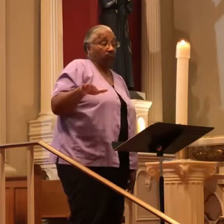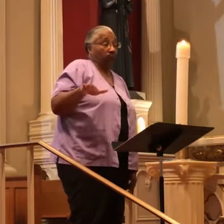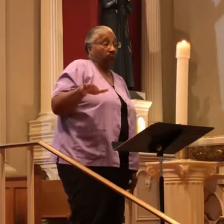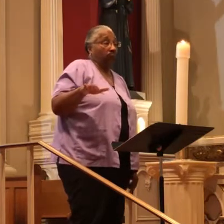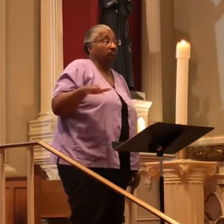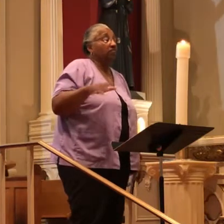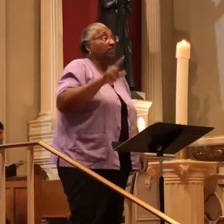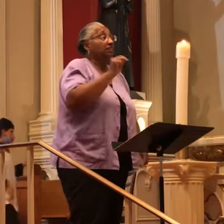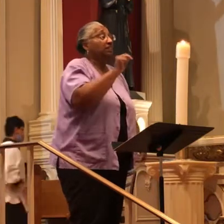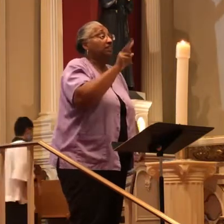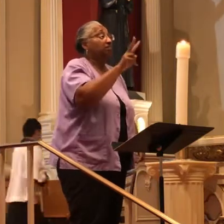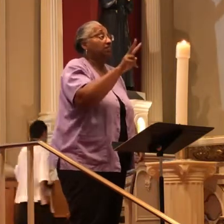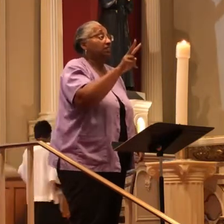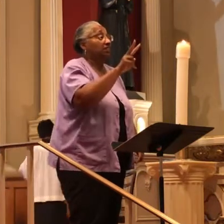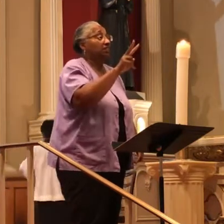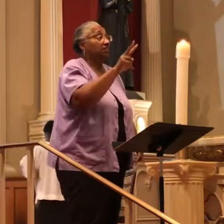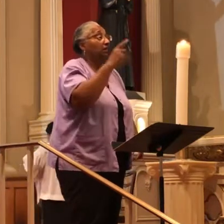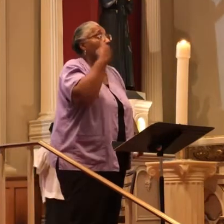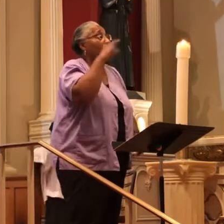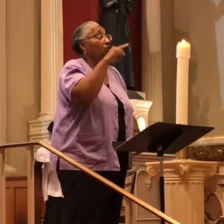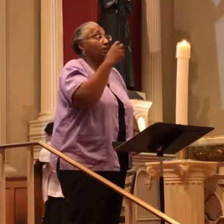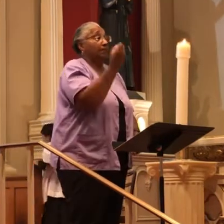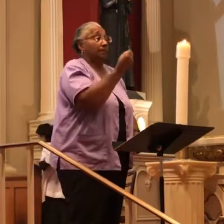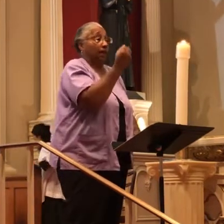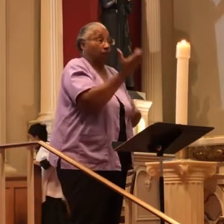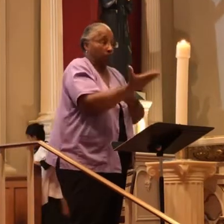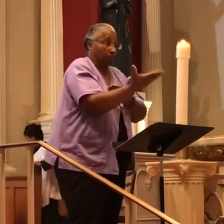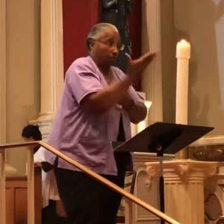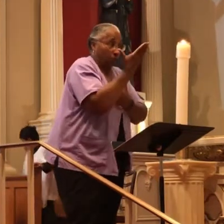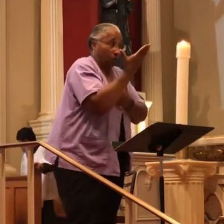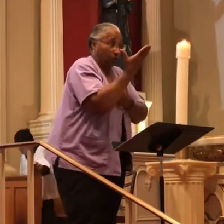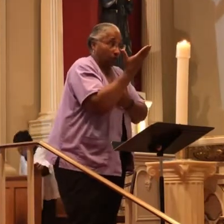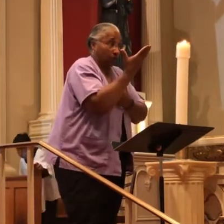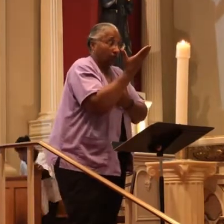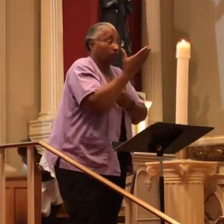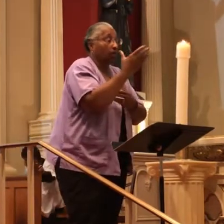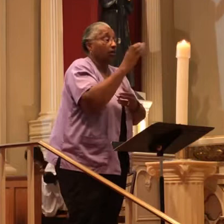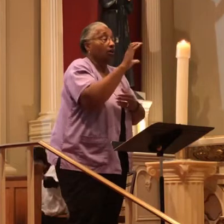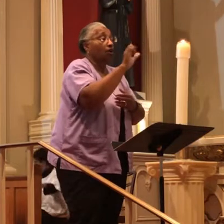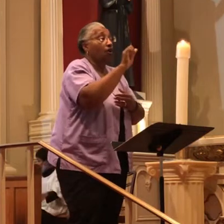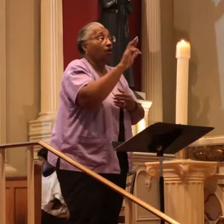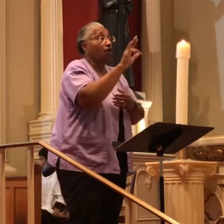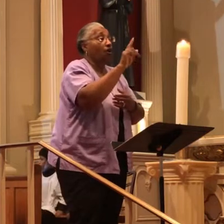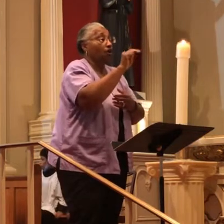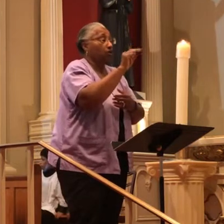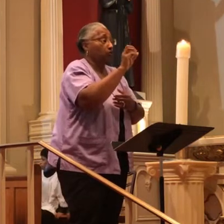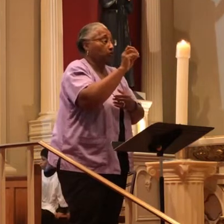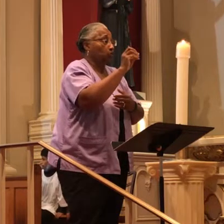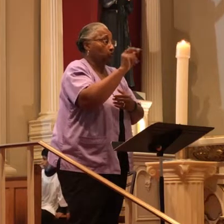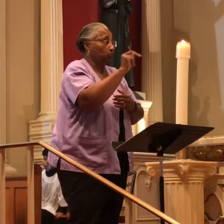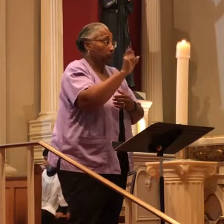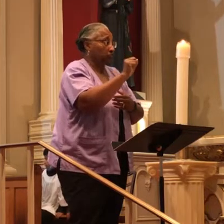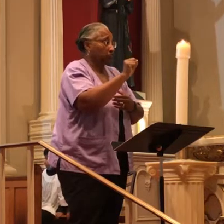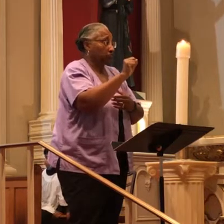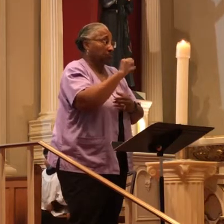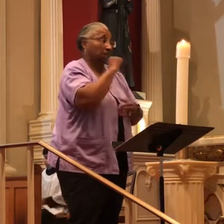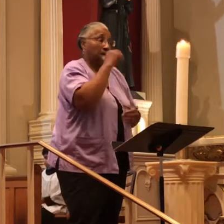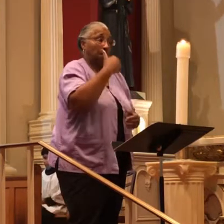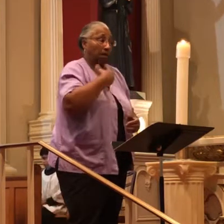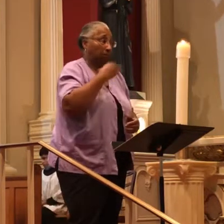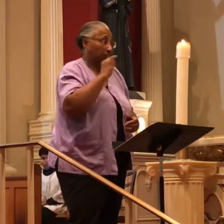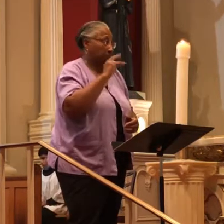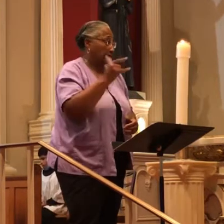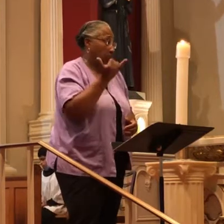reserved for Saturday morning cartoons. We didn't have a cell phone. We didn't have